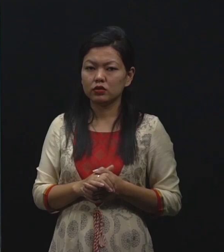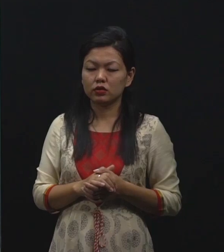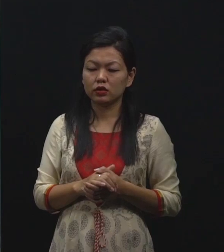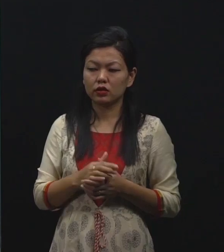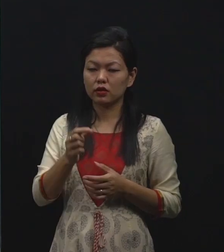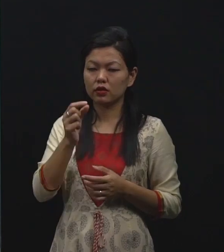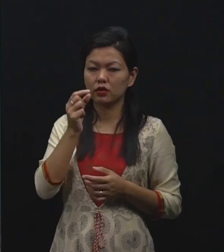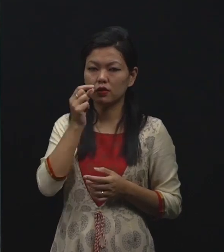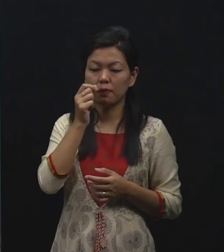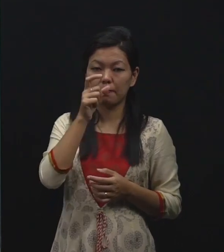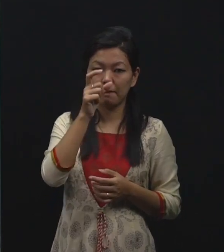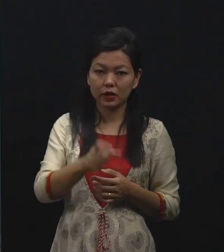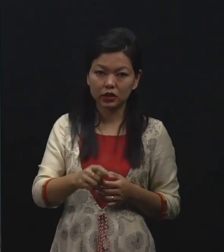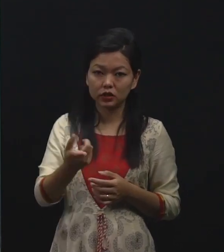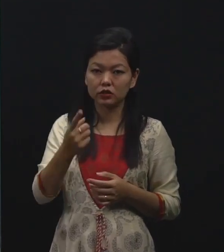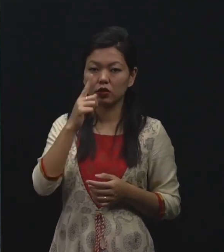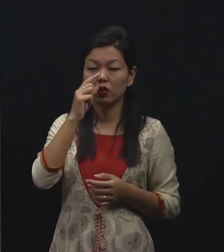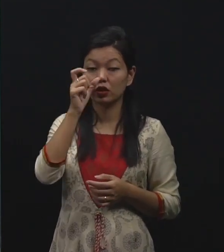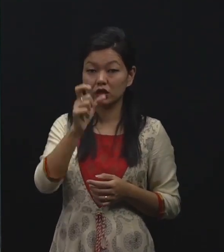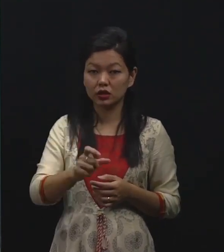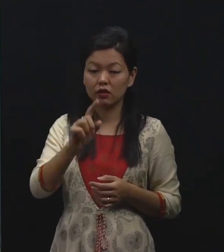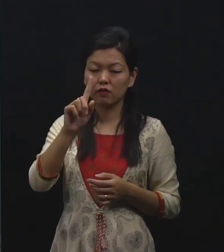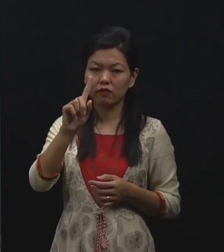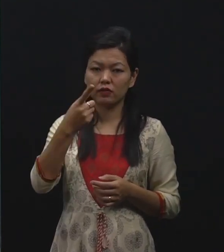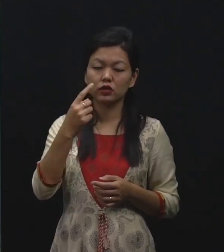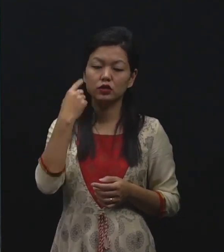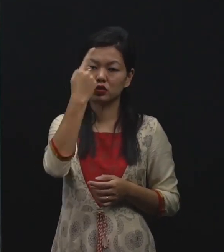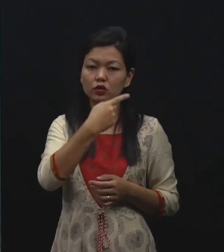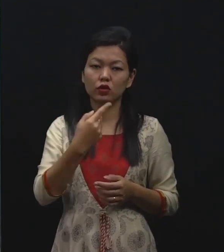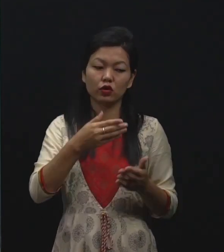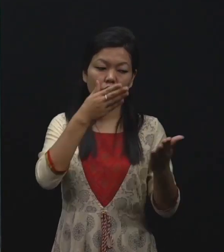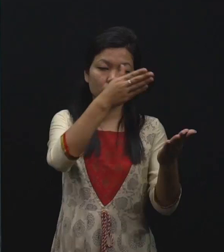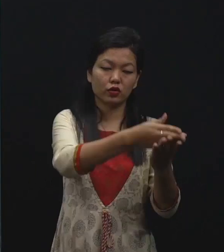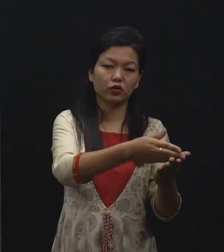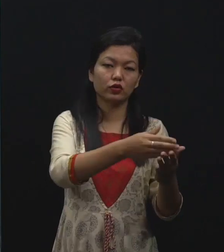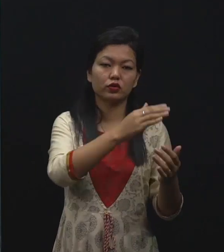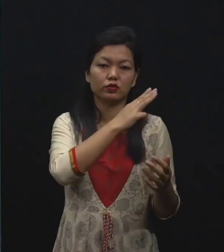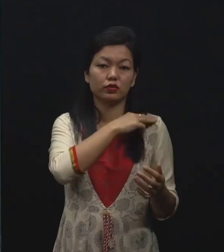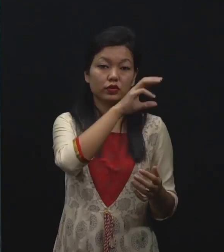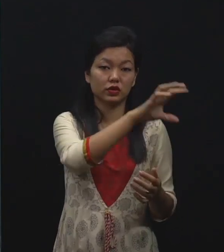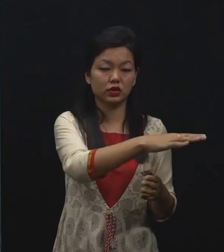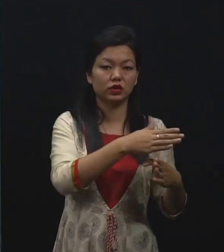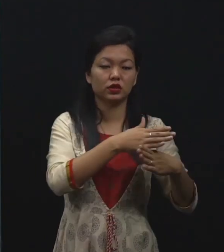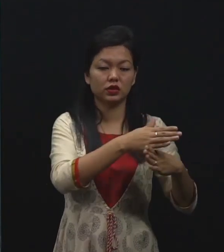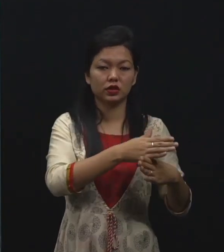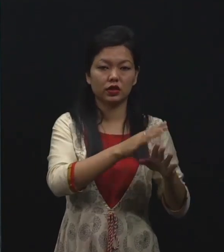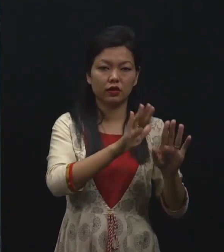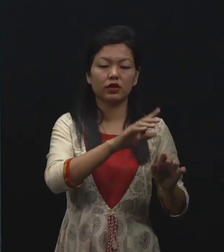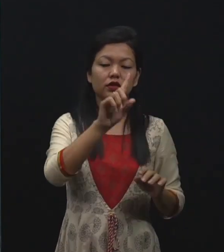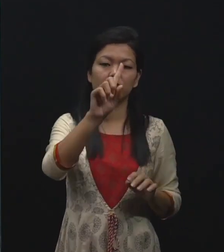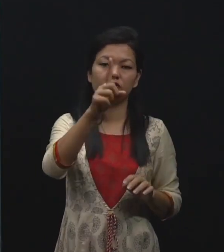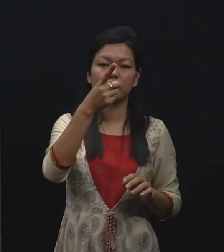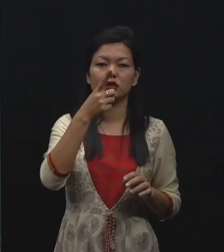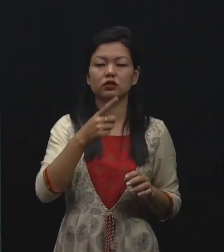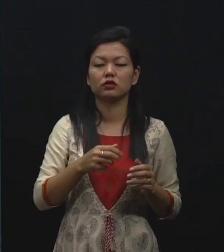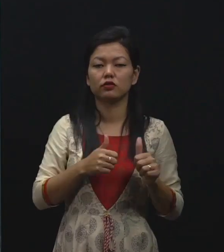to ask for a signature of that informant. Okay, so that is the fourth procedure. And then the information